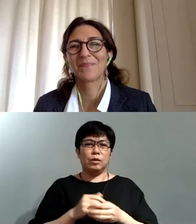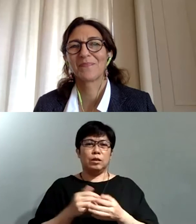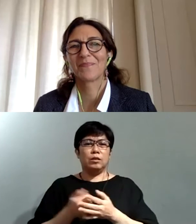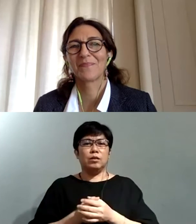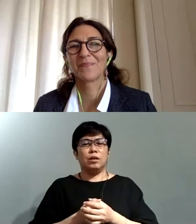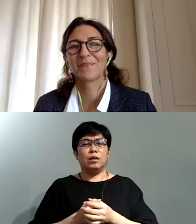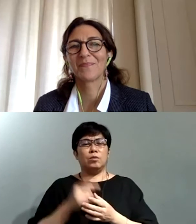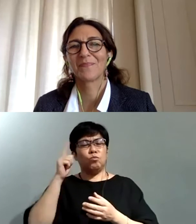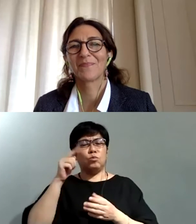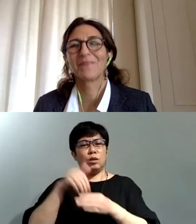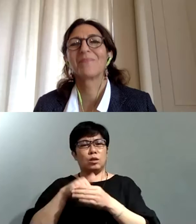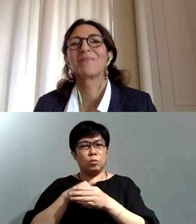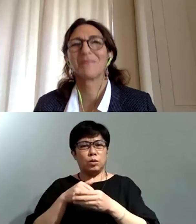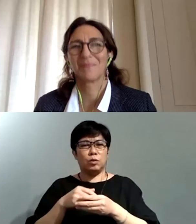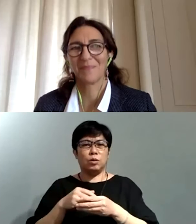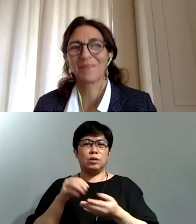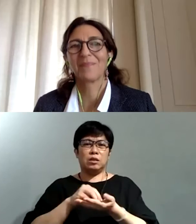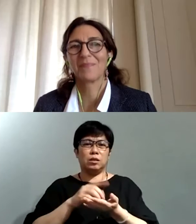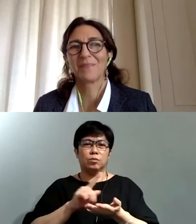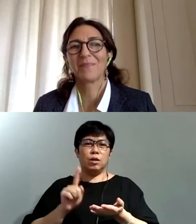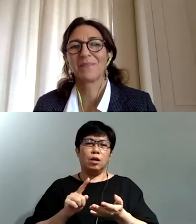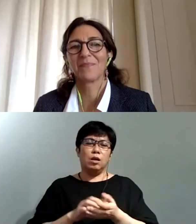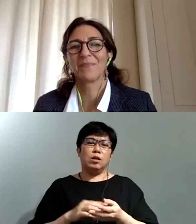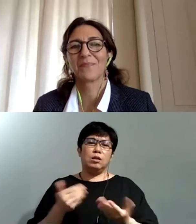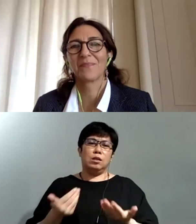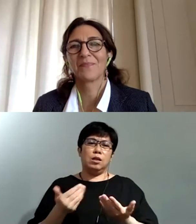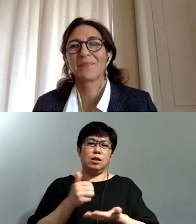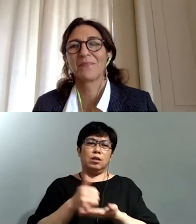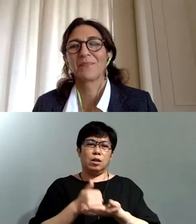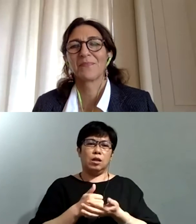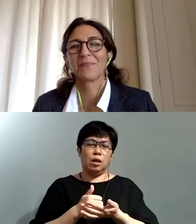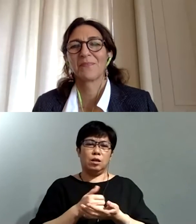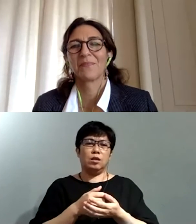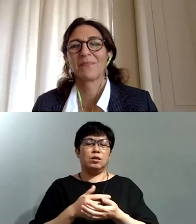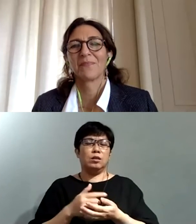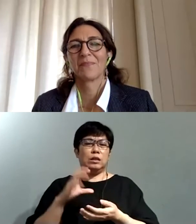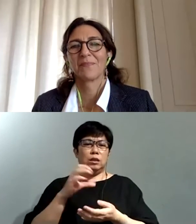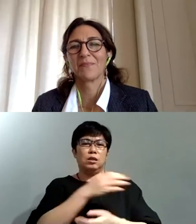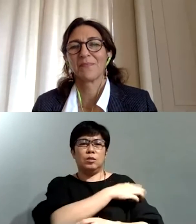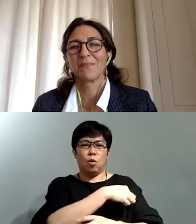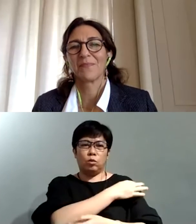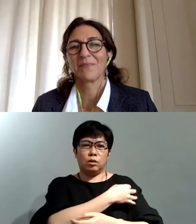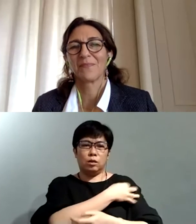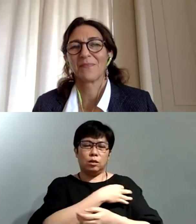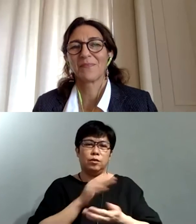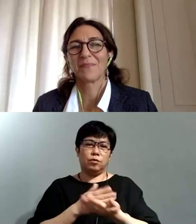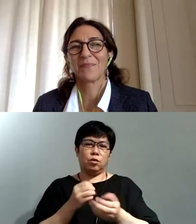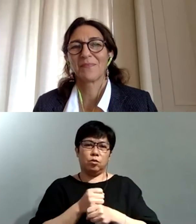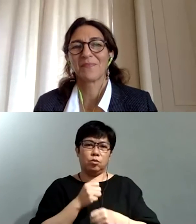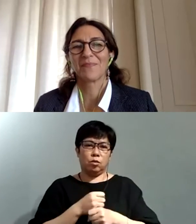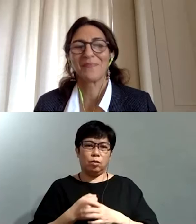be important. May I invite Dr. Zhong to share about his work and experience to all of us. Thank you. Thank